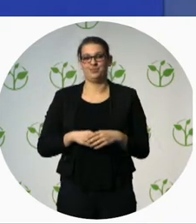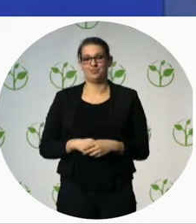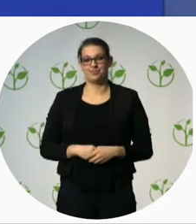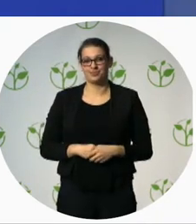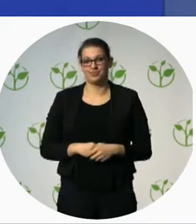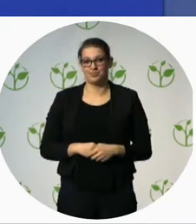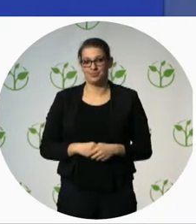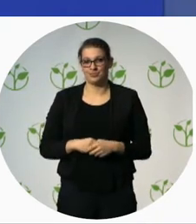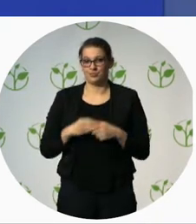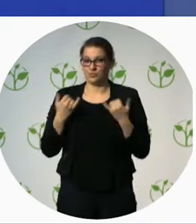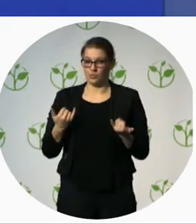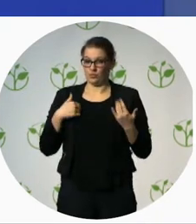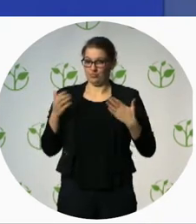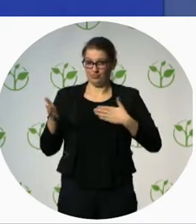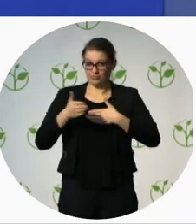First, that